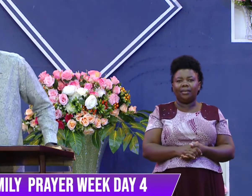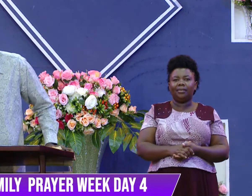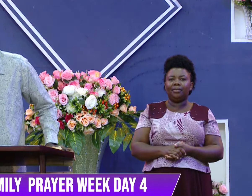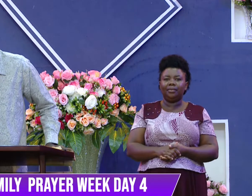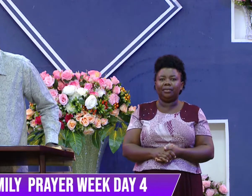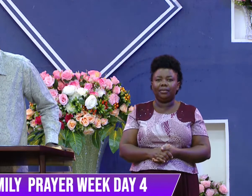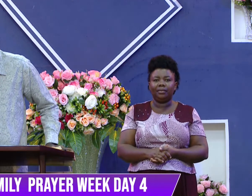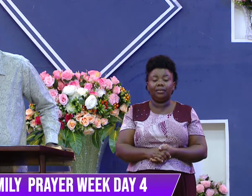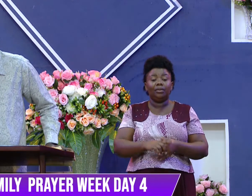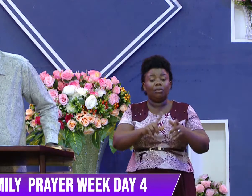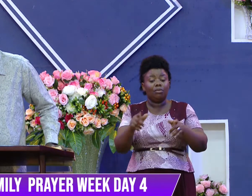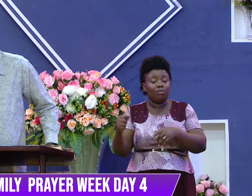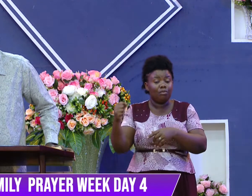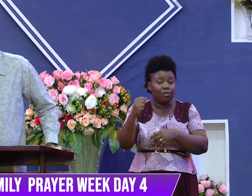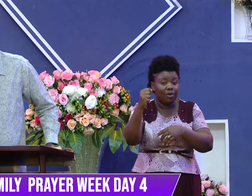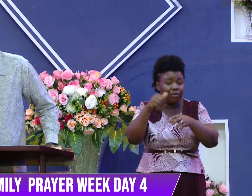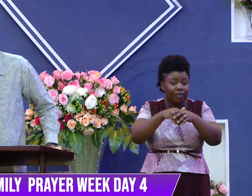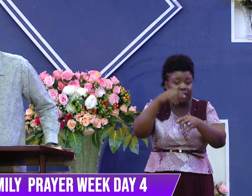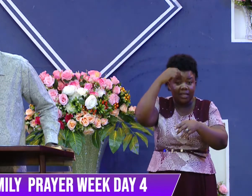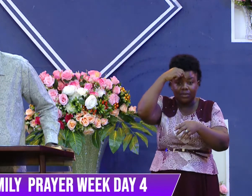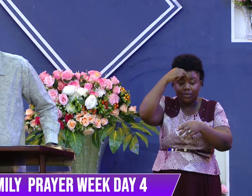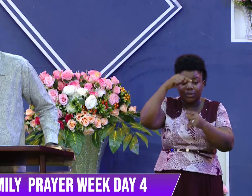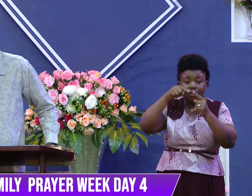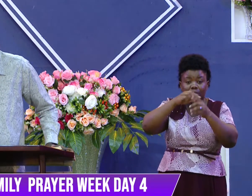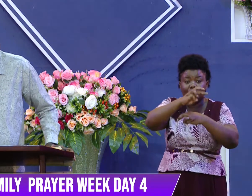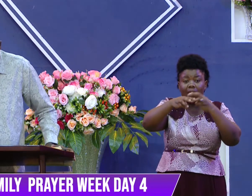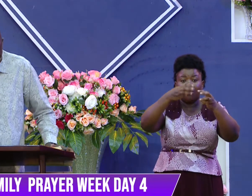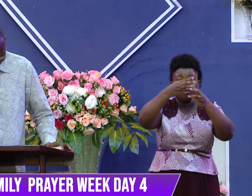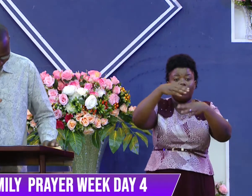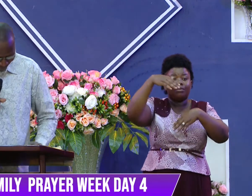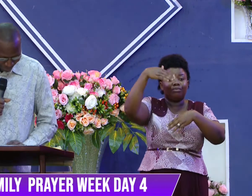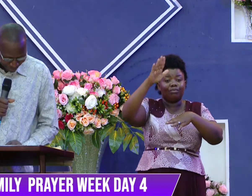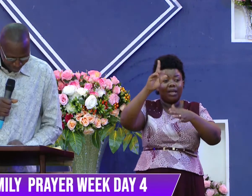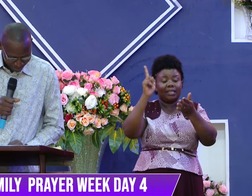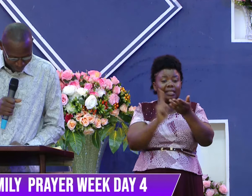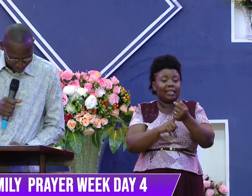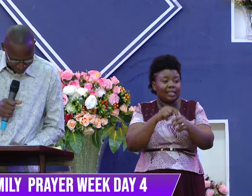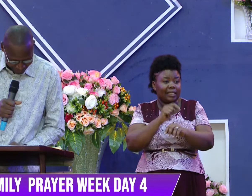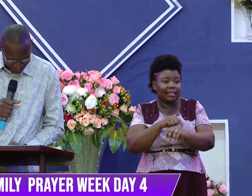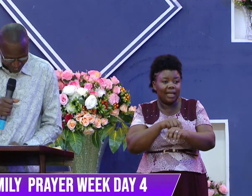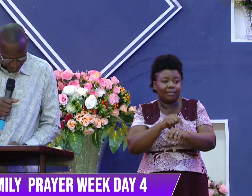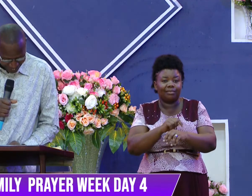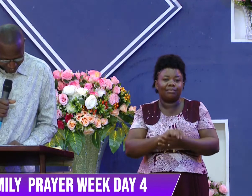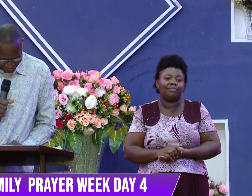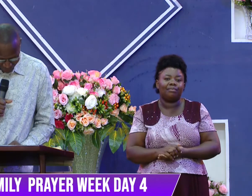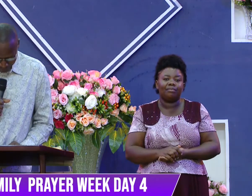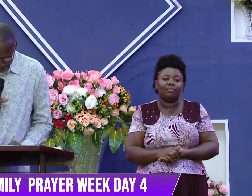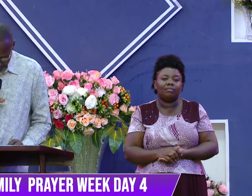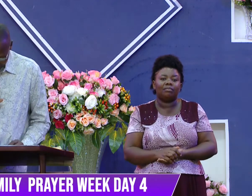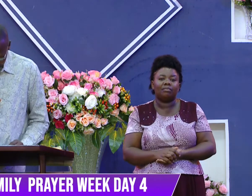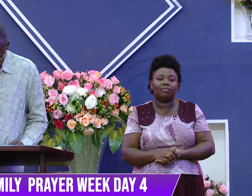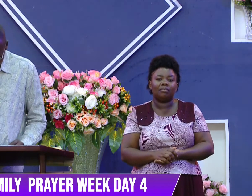things into heaven. Mutambulirenga mu magezi eri ab'ebweru nga mwegulirango ebbanga. That be wise in the way you act towards